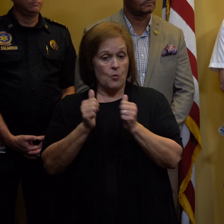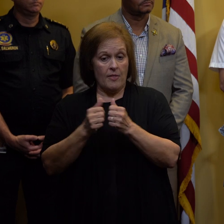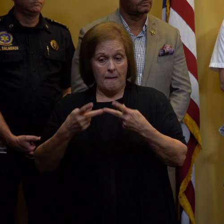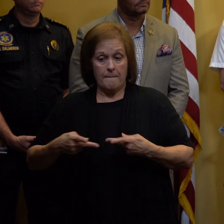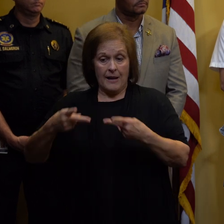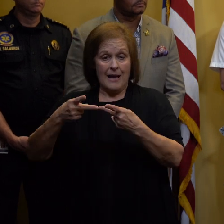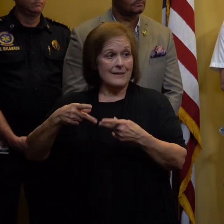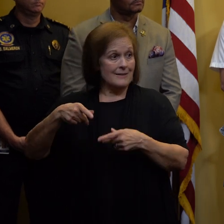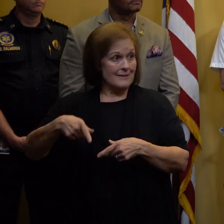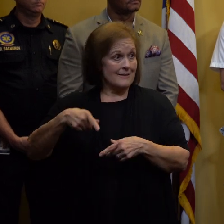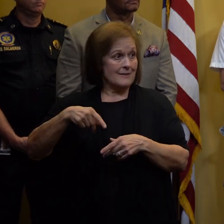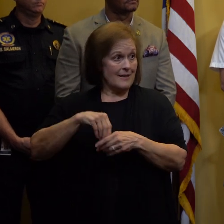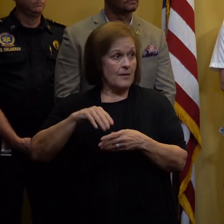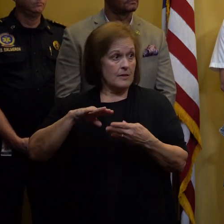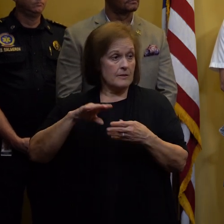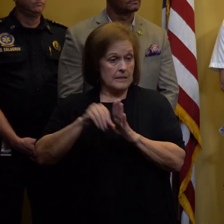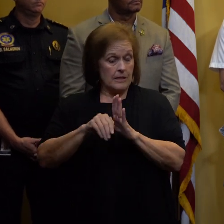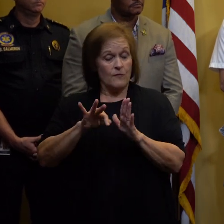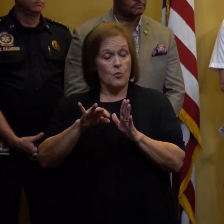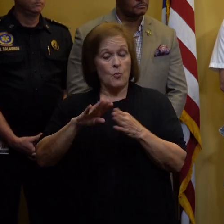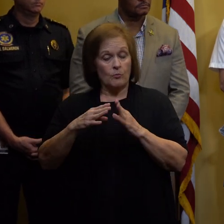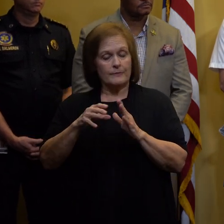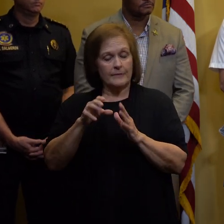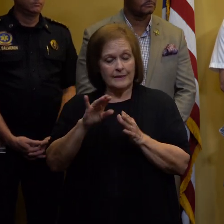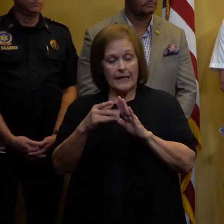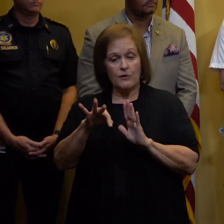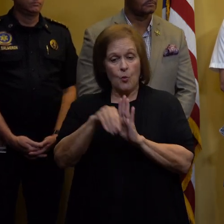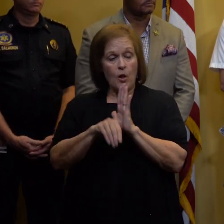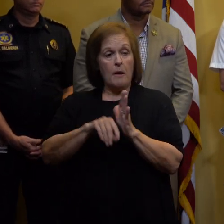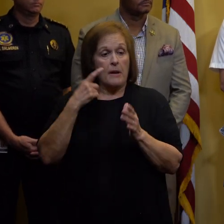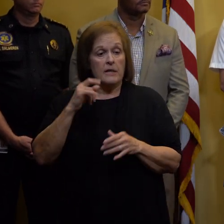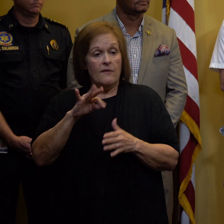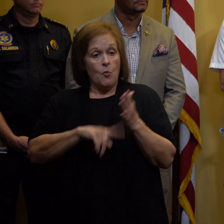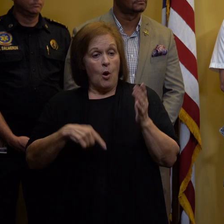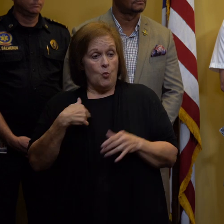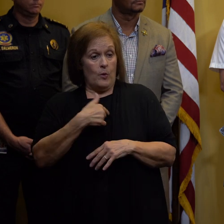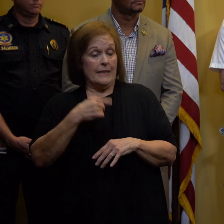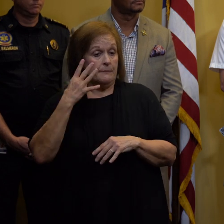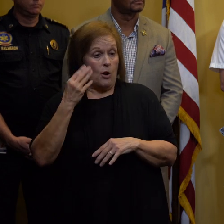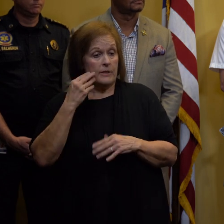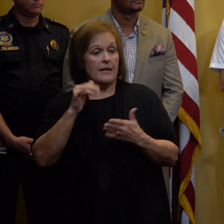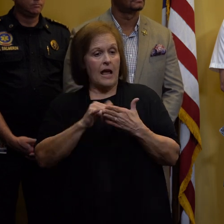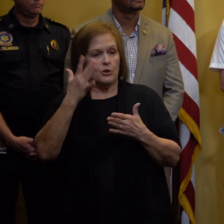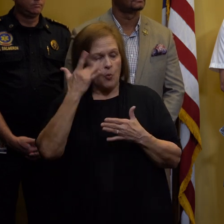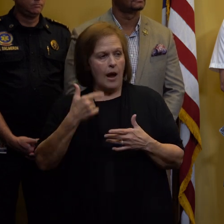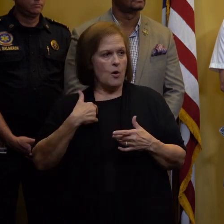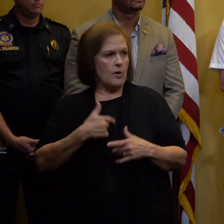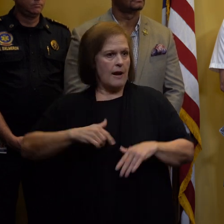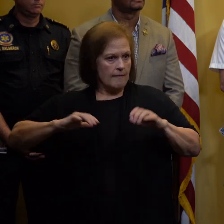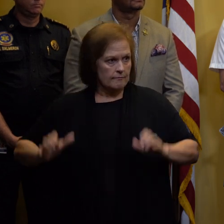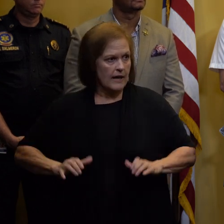facilities in the city of New Orleans. And because of what we have experienced is why we're being very